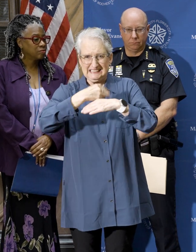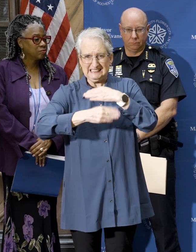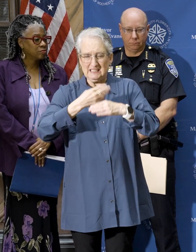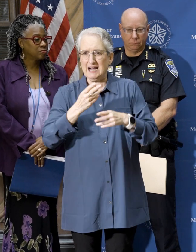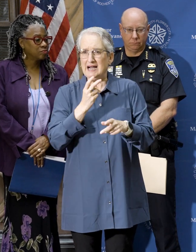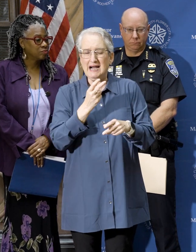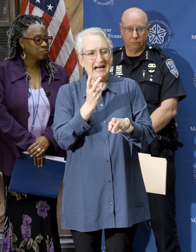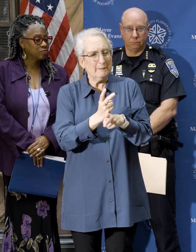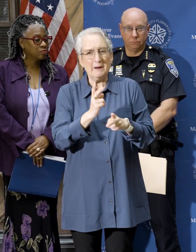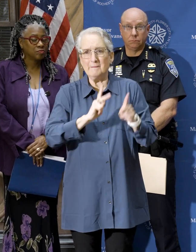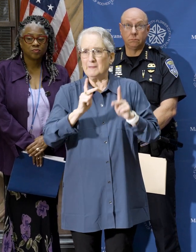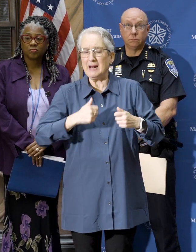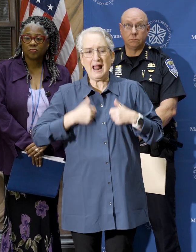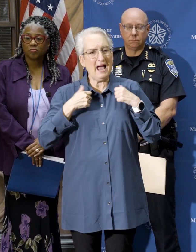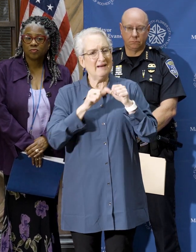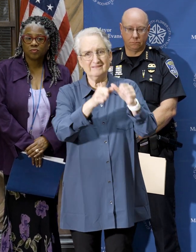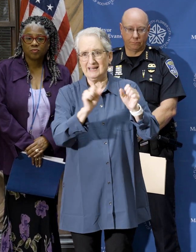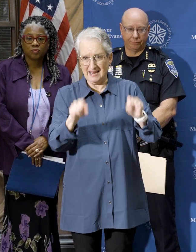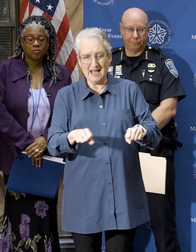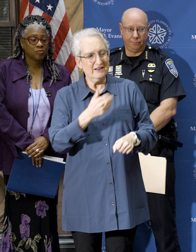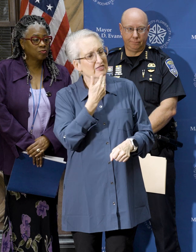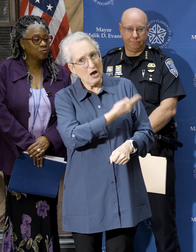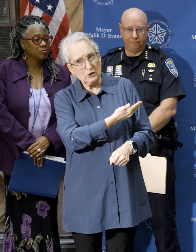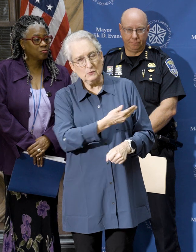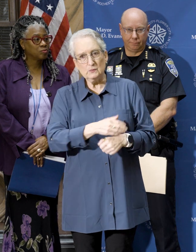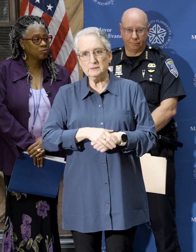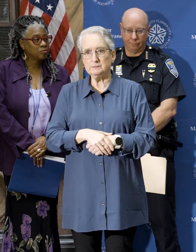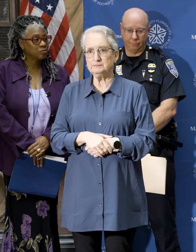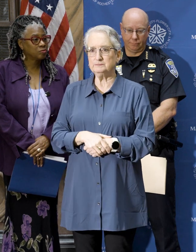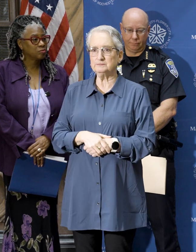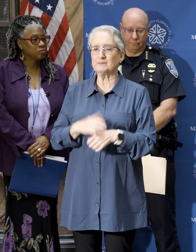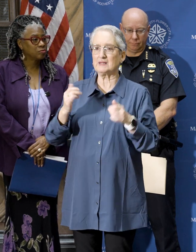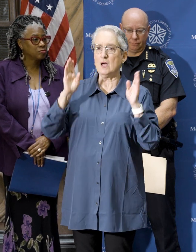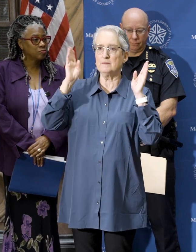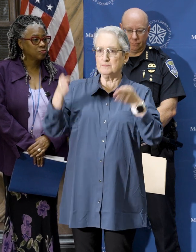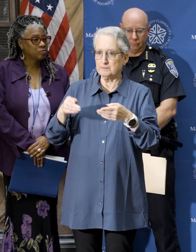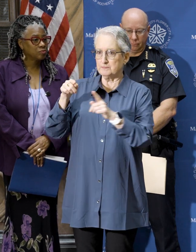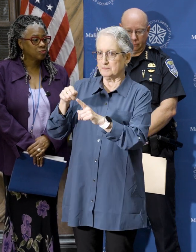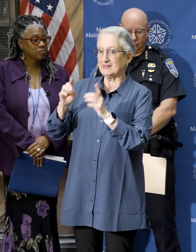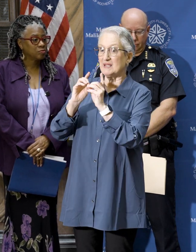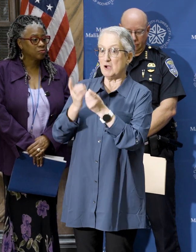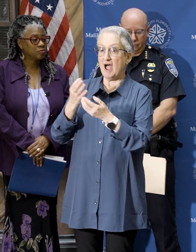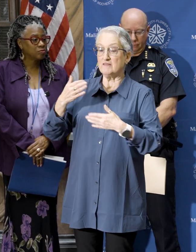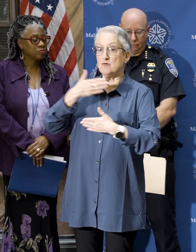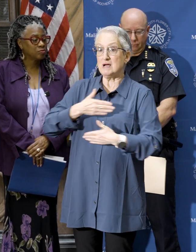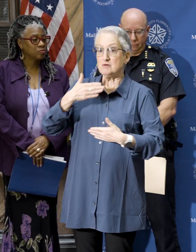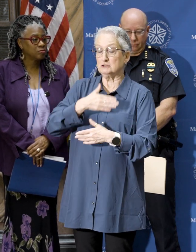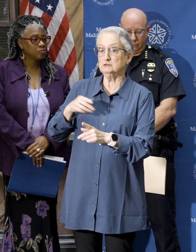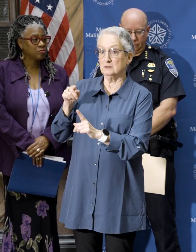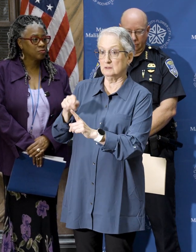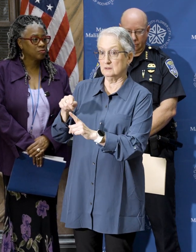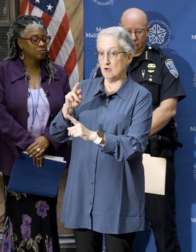injuries. So I thank you. Now we're going to move on to the work that's taking place in the Department of Recreation and Human Services to reduce violence through